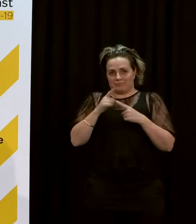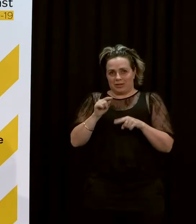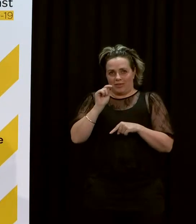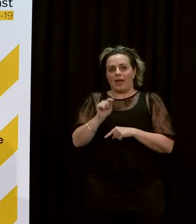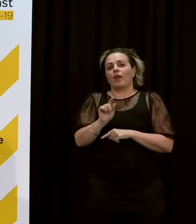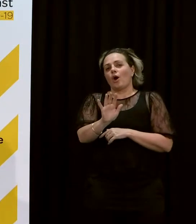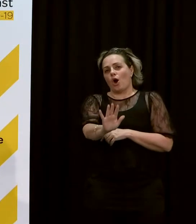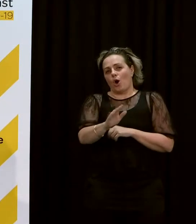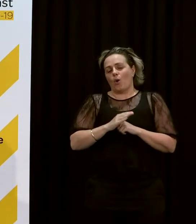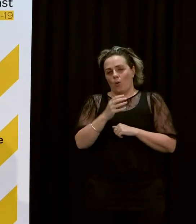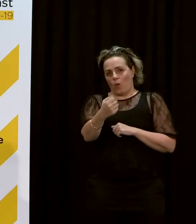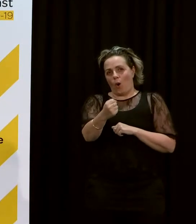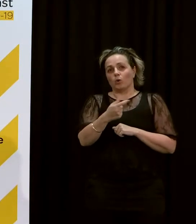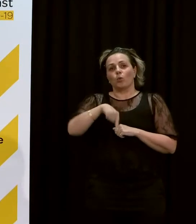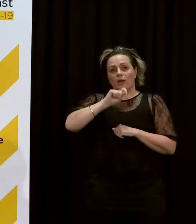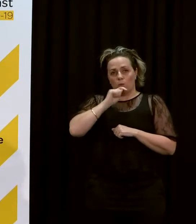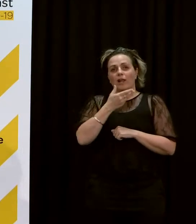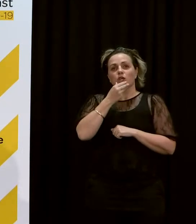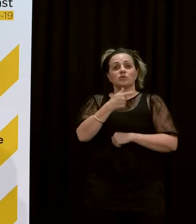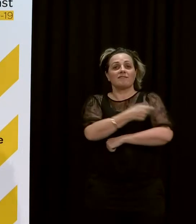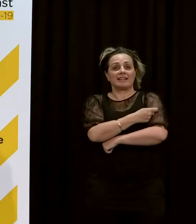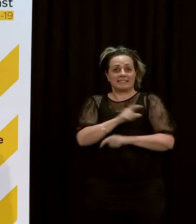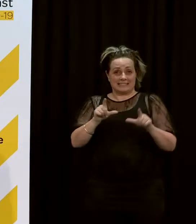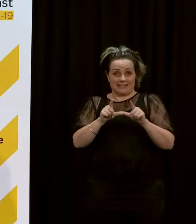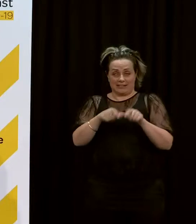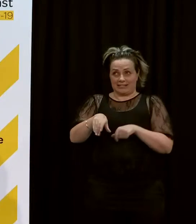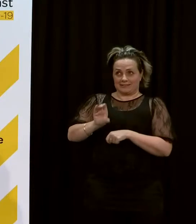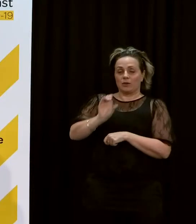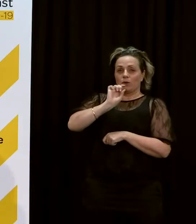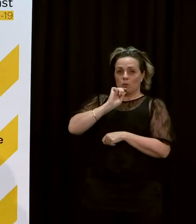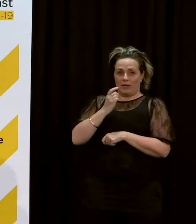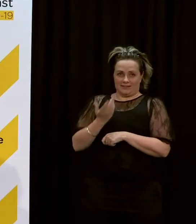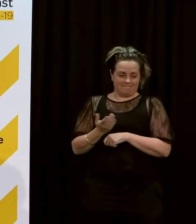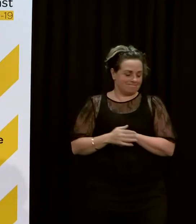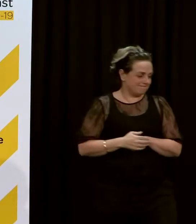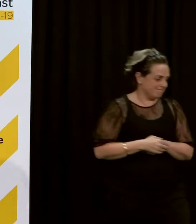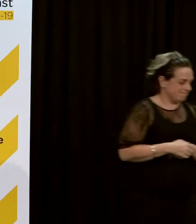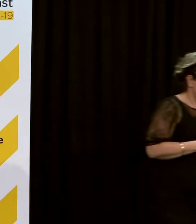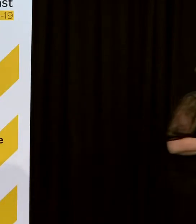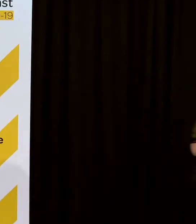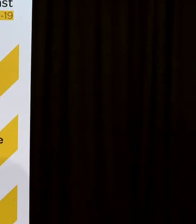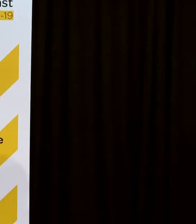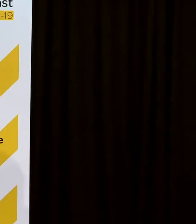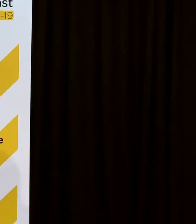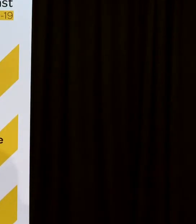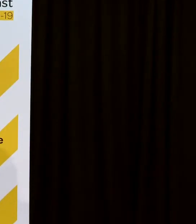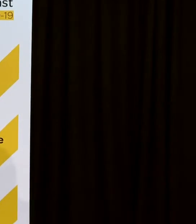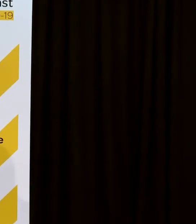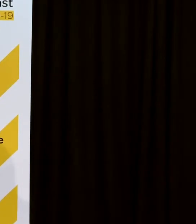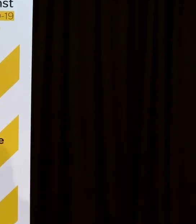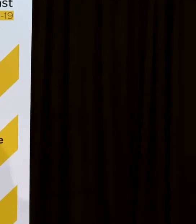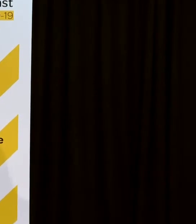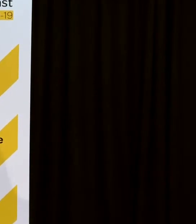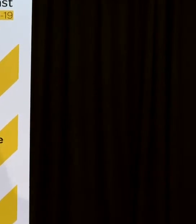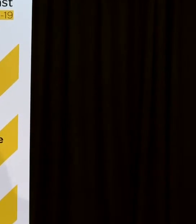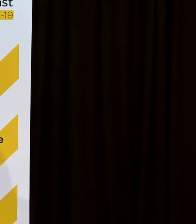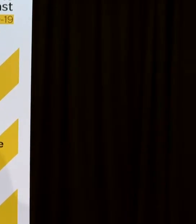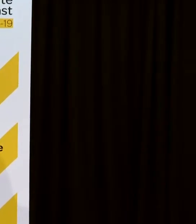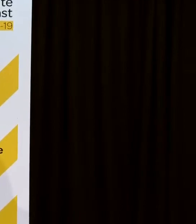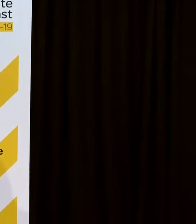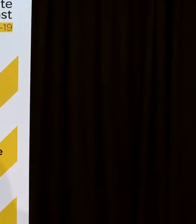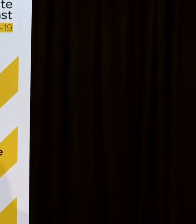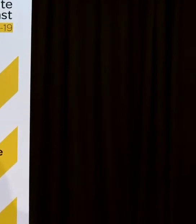we will use vaccine certificates. Just on those meetings? And then I'll come to you, Ben. Actually, Dr. Bloomfield, just to follow up on